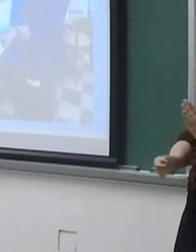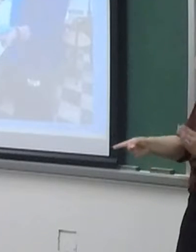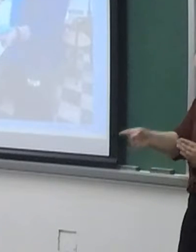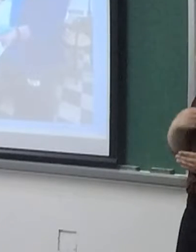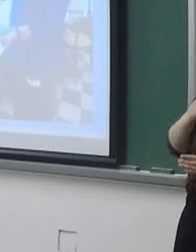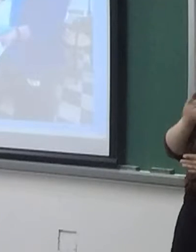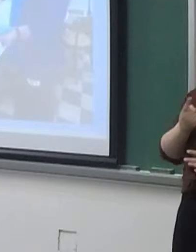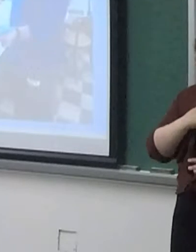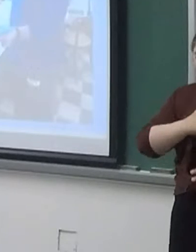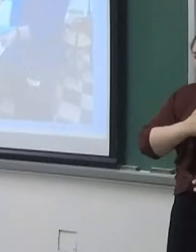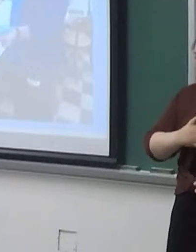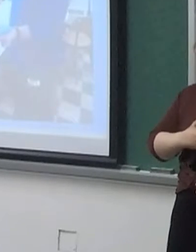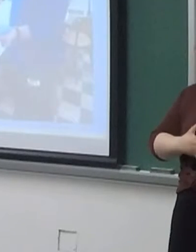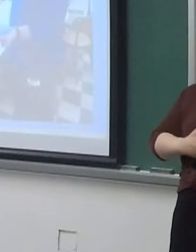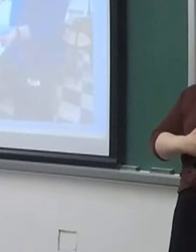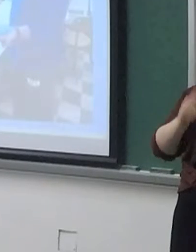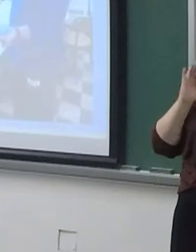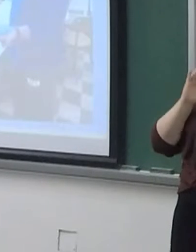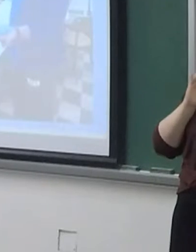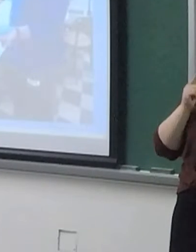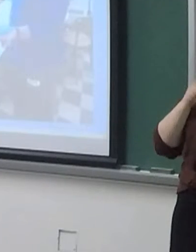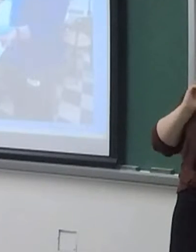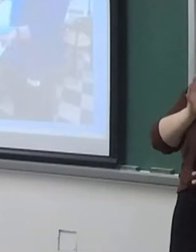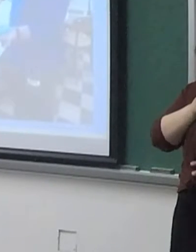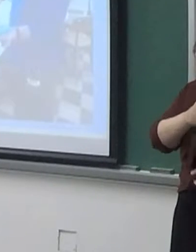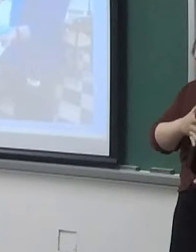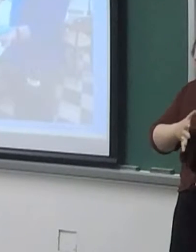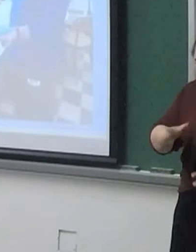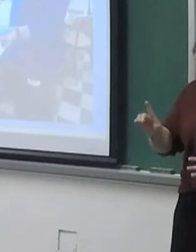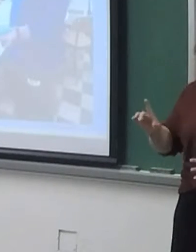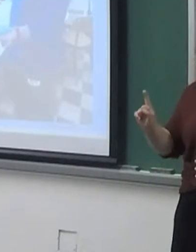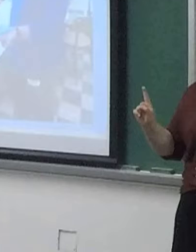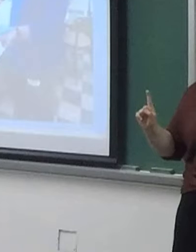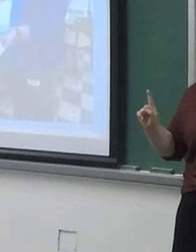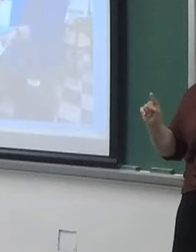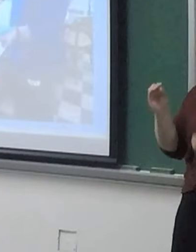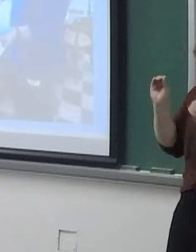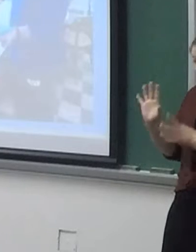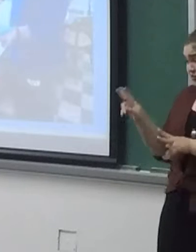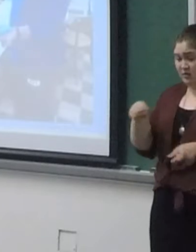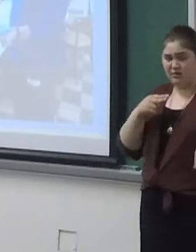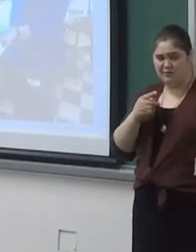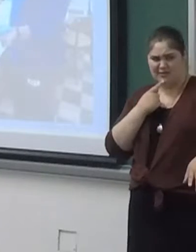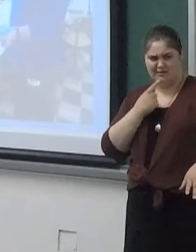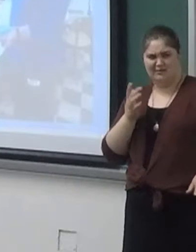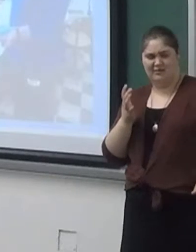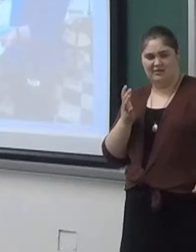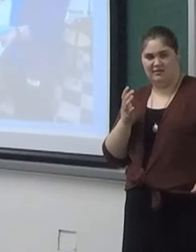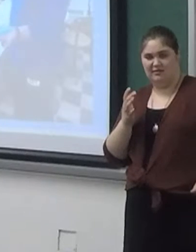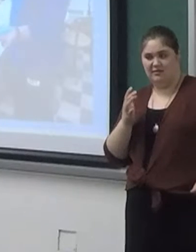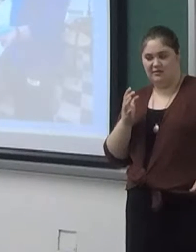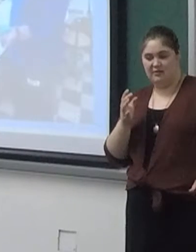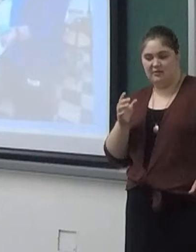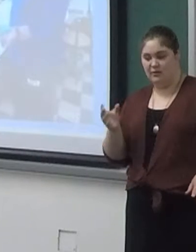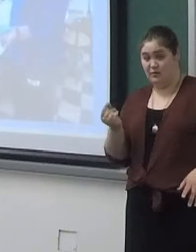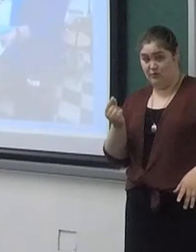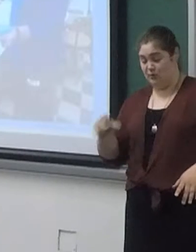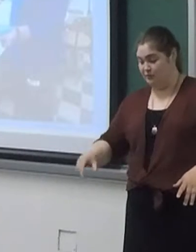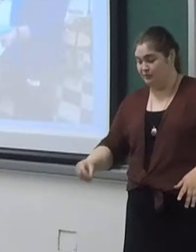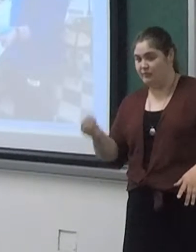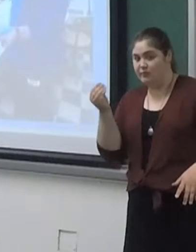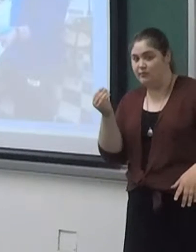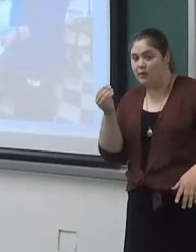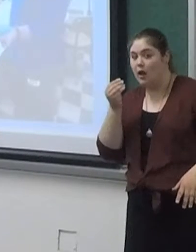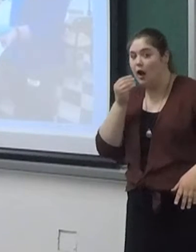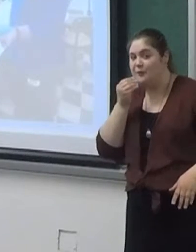in front of all the students. And I was like, hang on a second. And then he looked at me, and he like paused, and he picked it up, and he put it in his